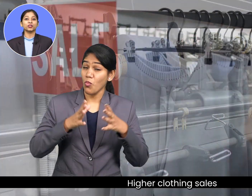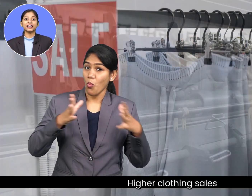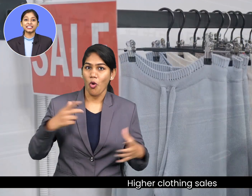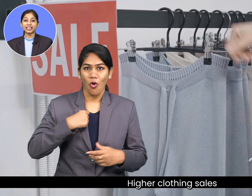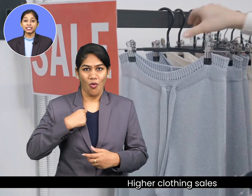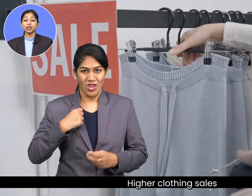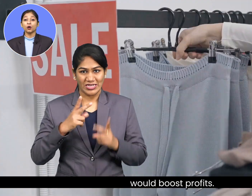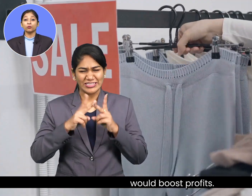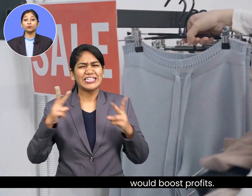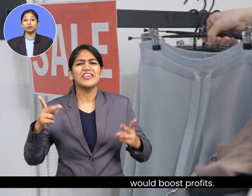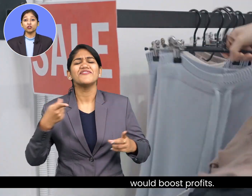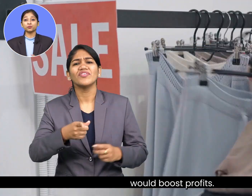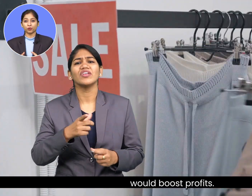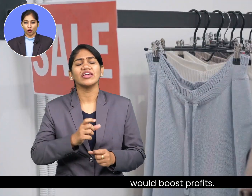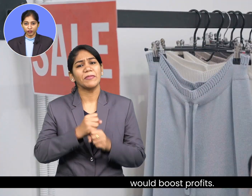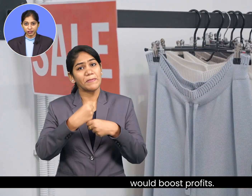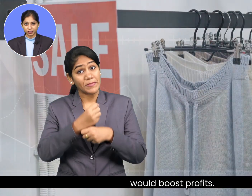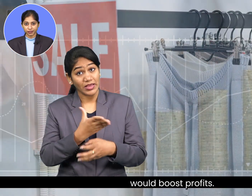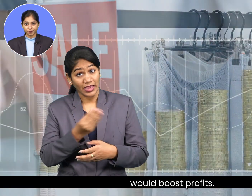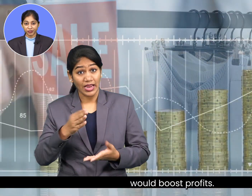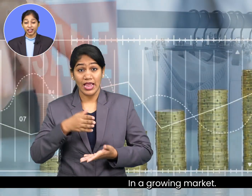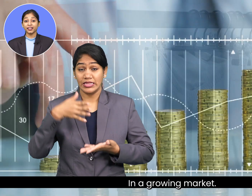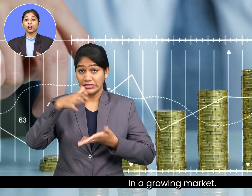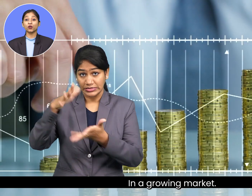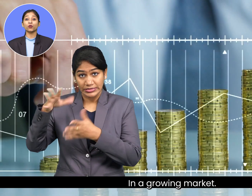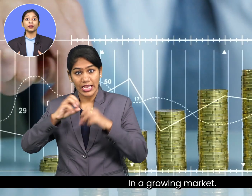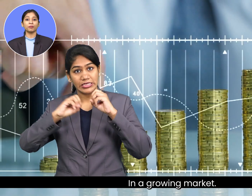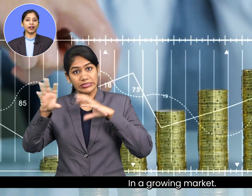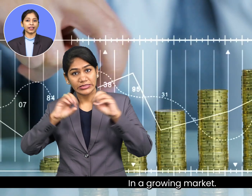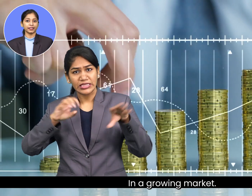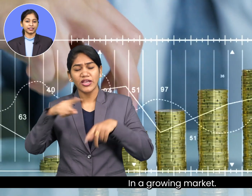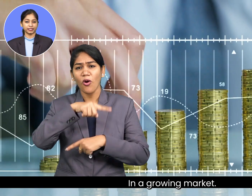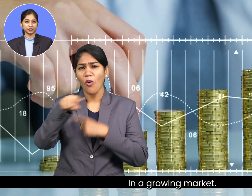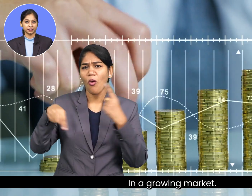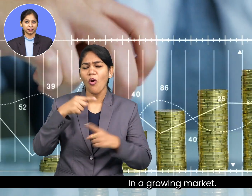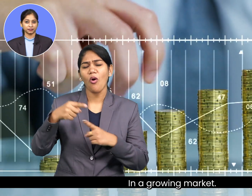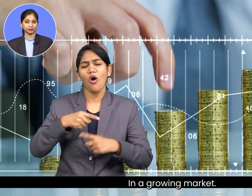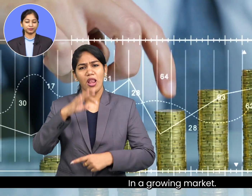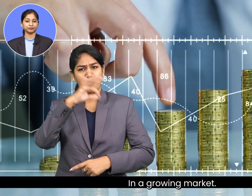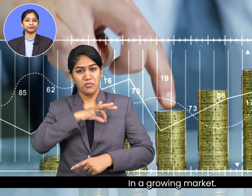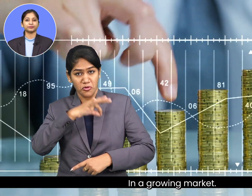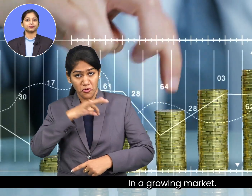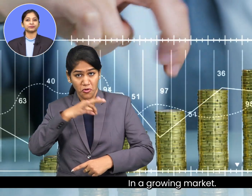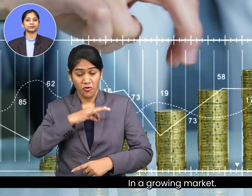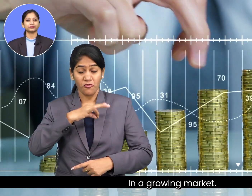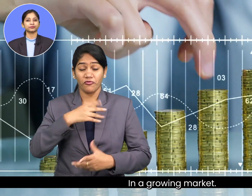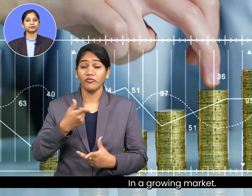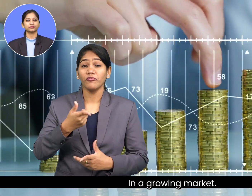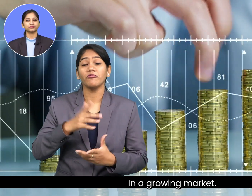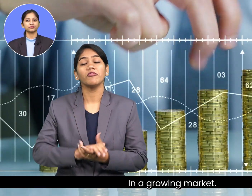Higher clothing sales would boost profits in a growing market.